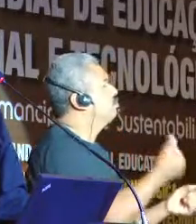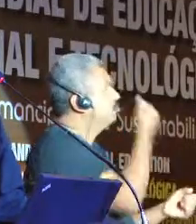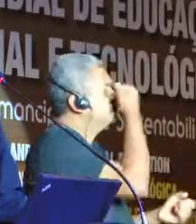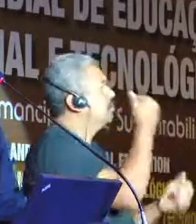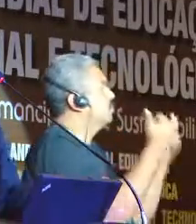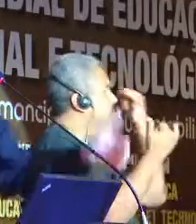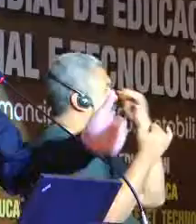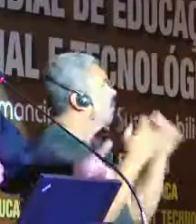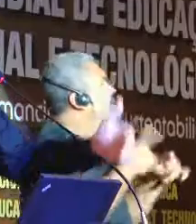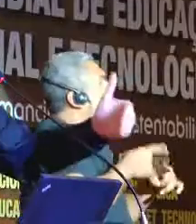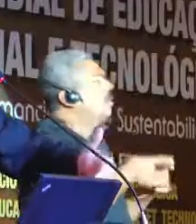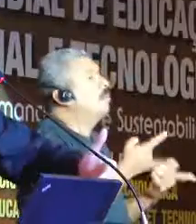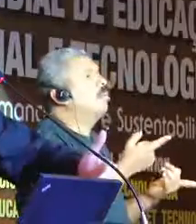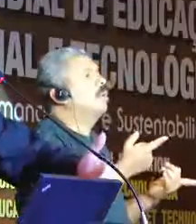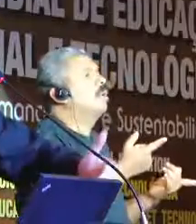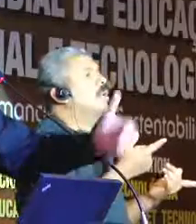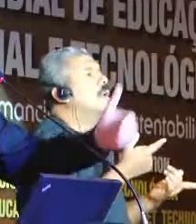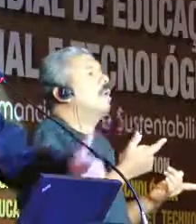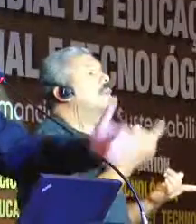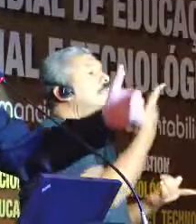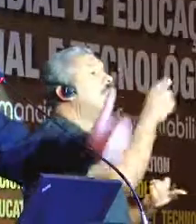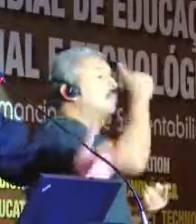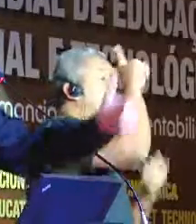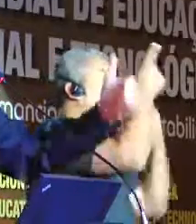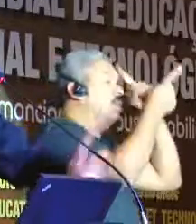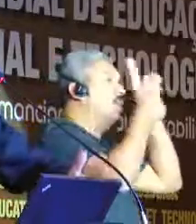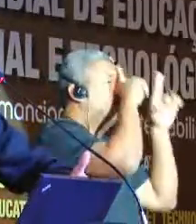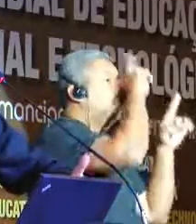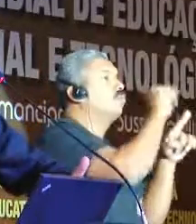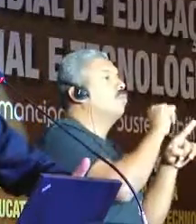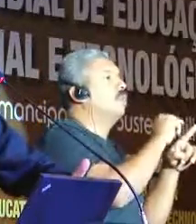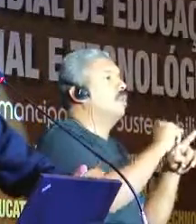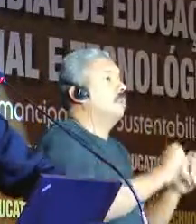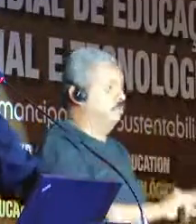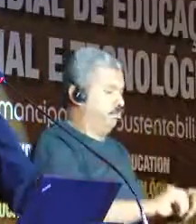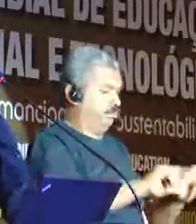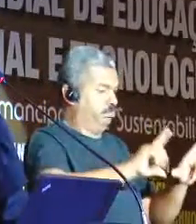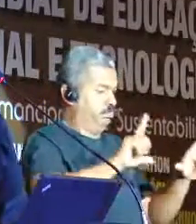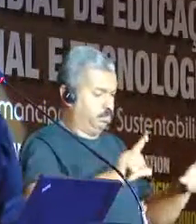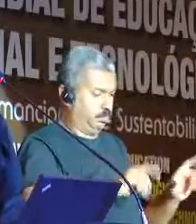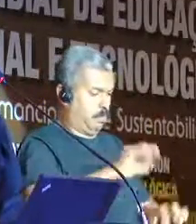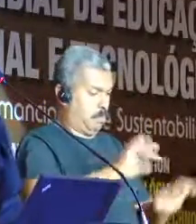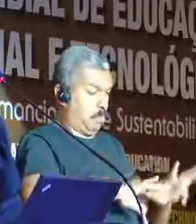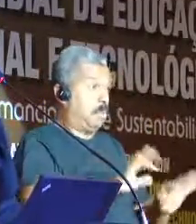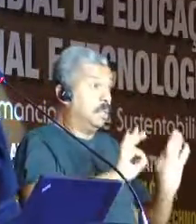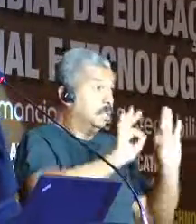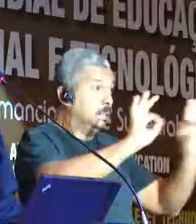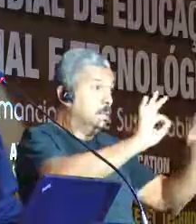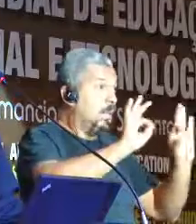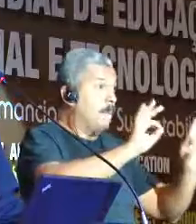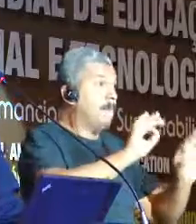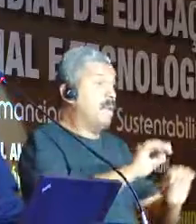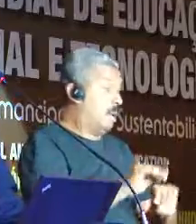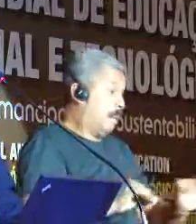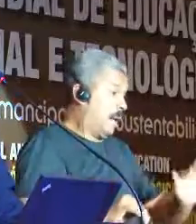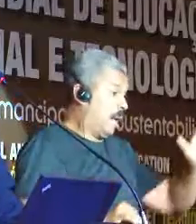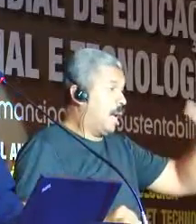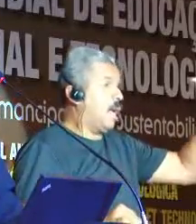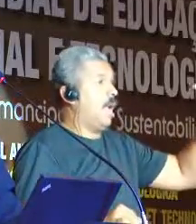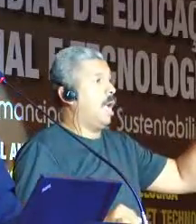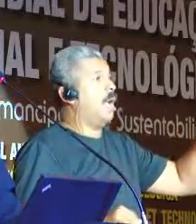And it was Linux, the same Linux I use on my notebook here, was running on those